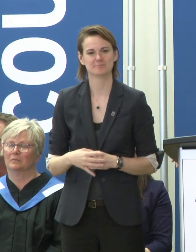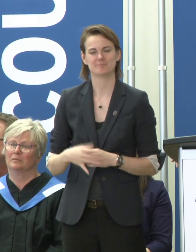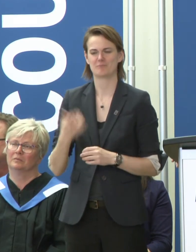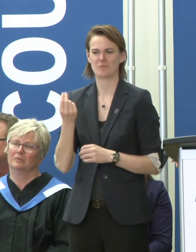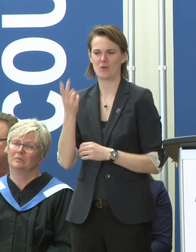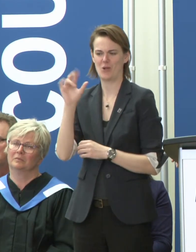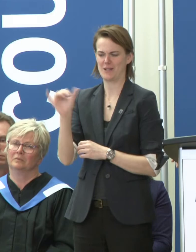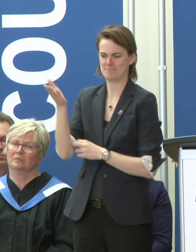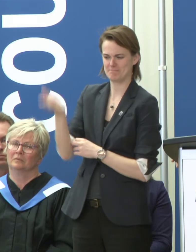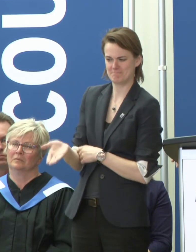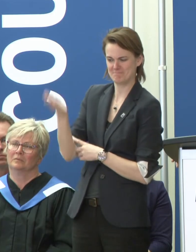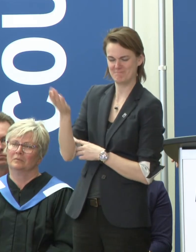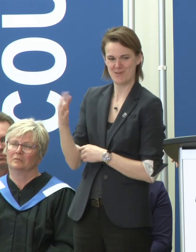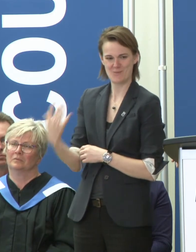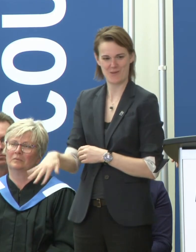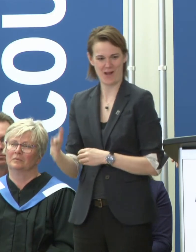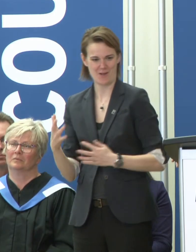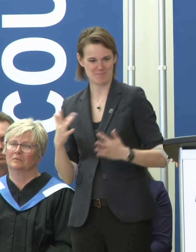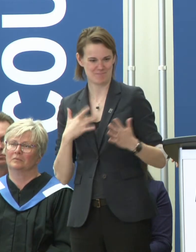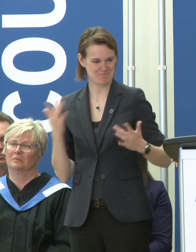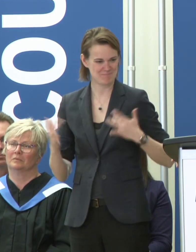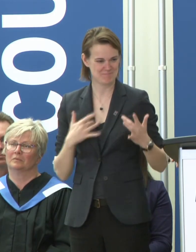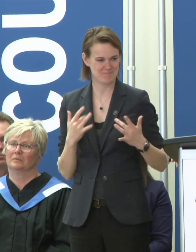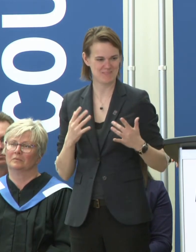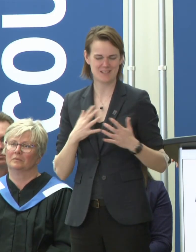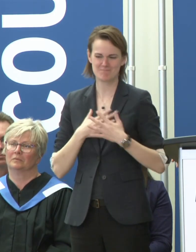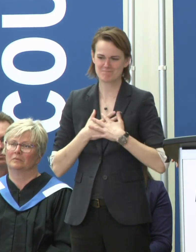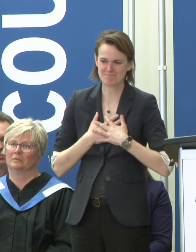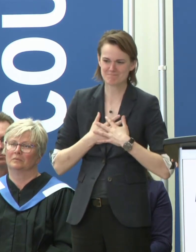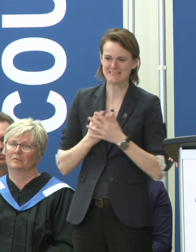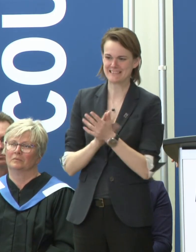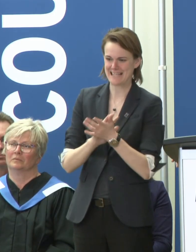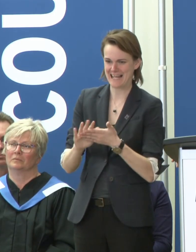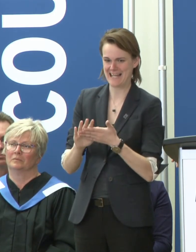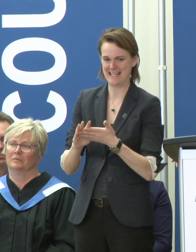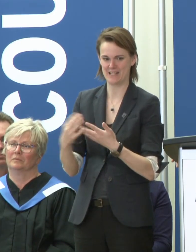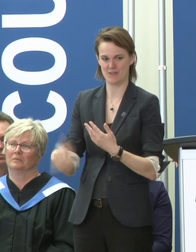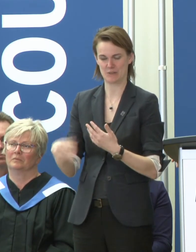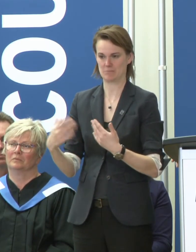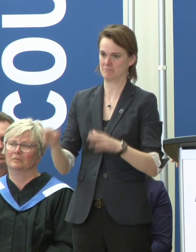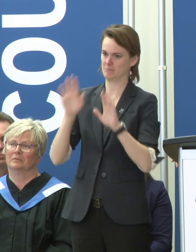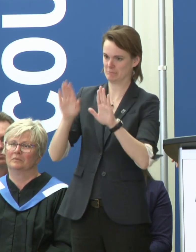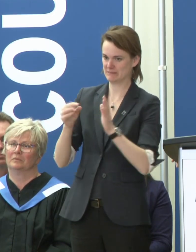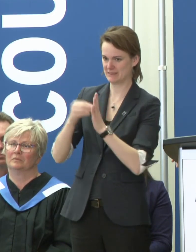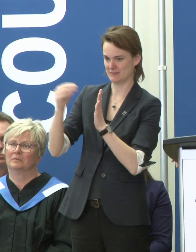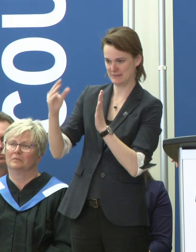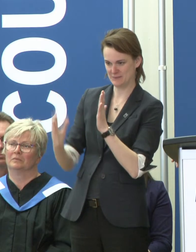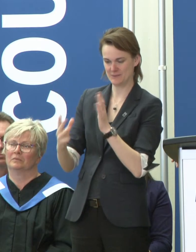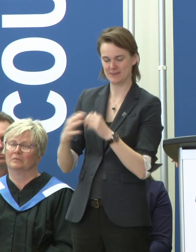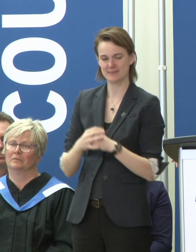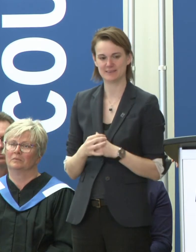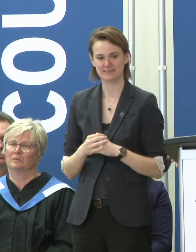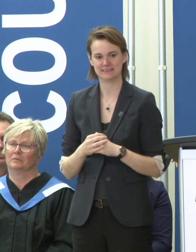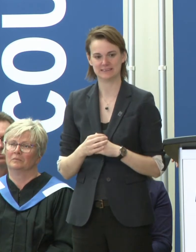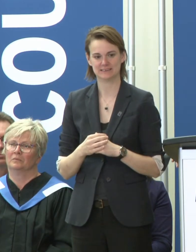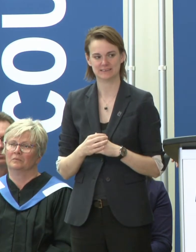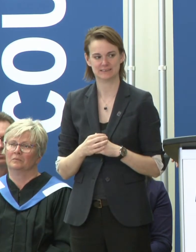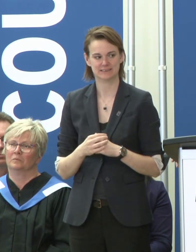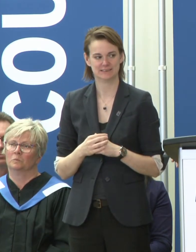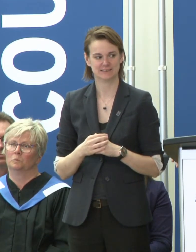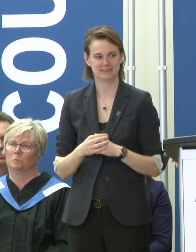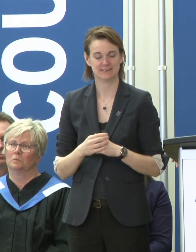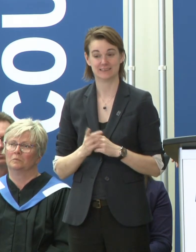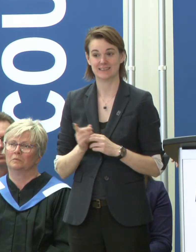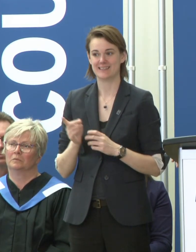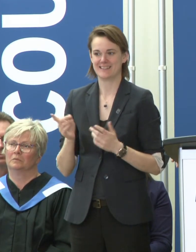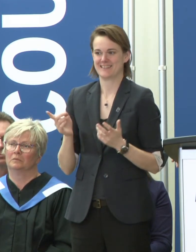as delightful, kind-spirited, and a standout student. As someone whose eyes light up